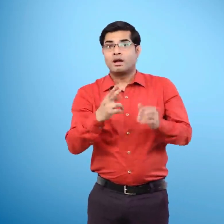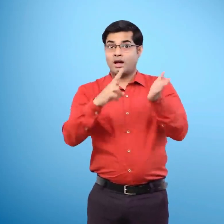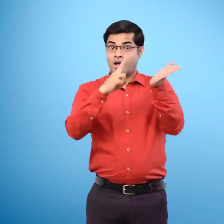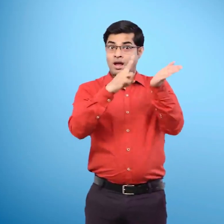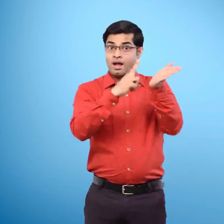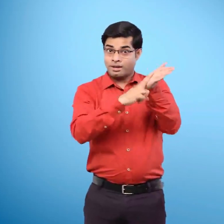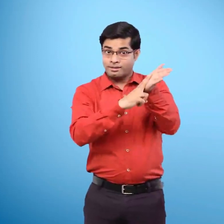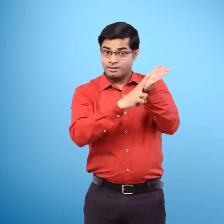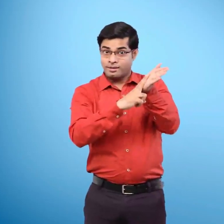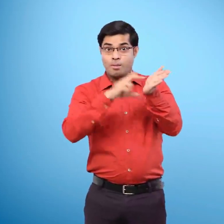Capital